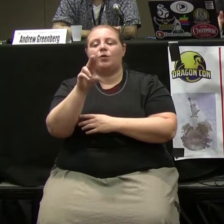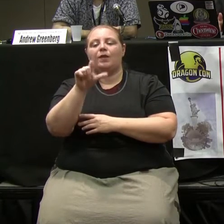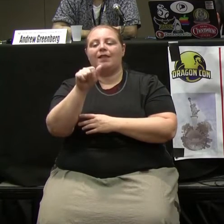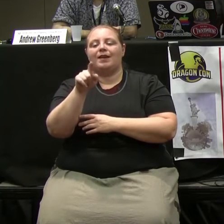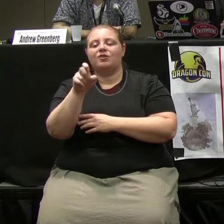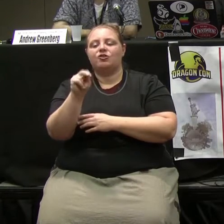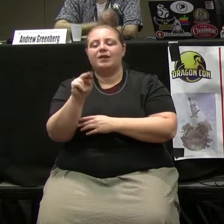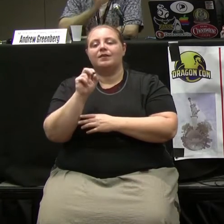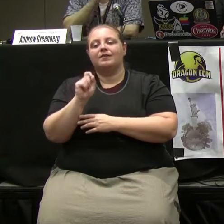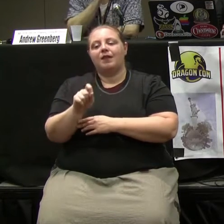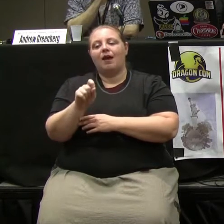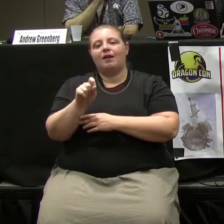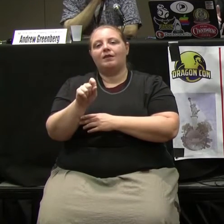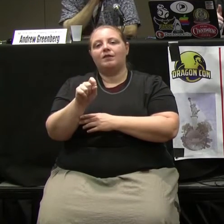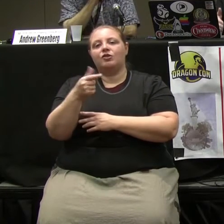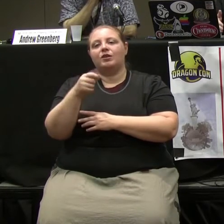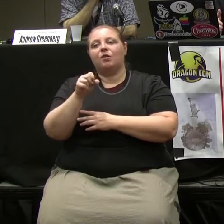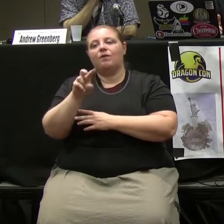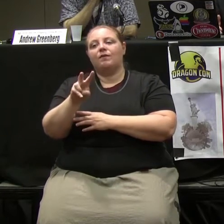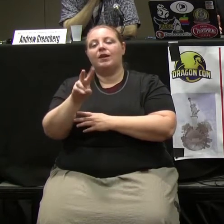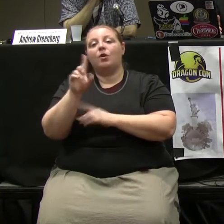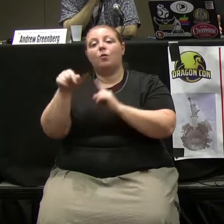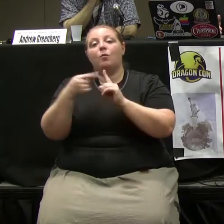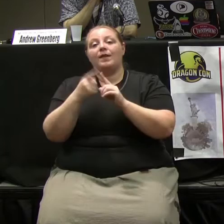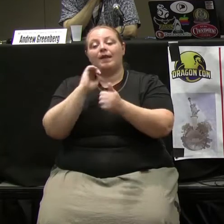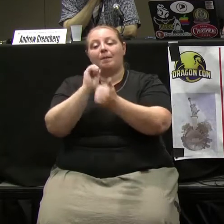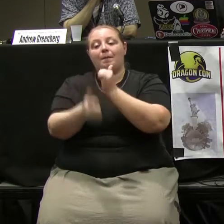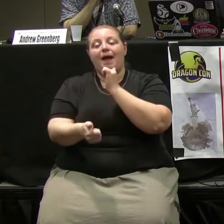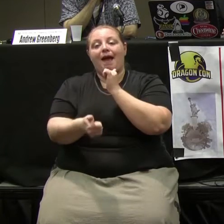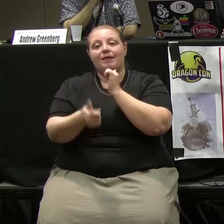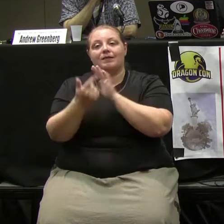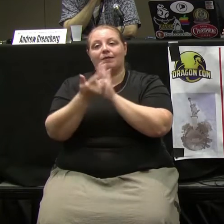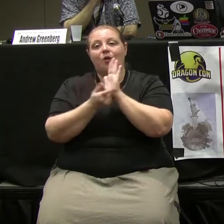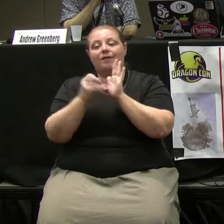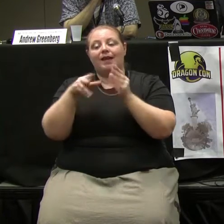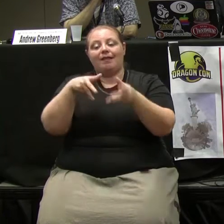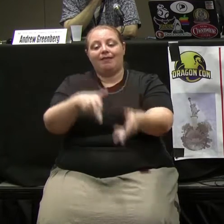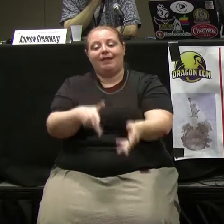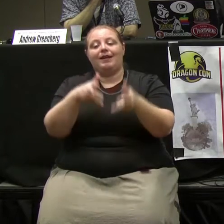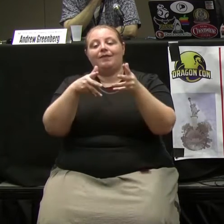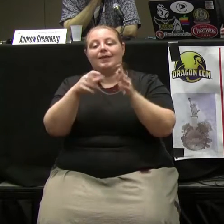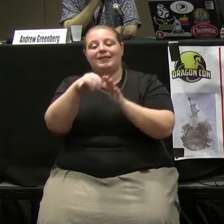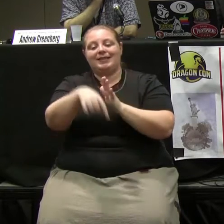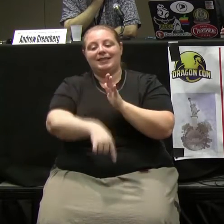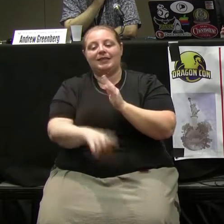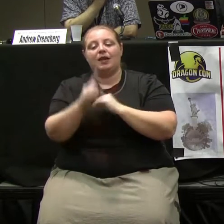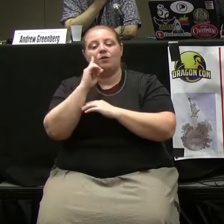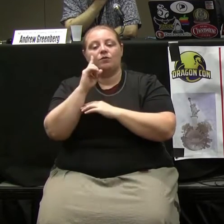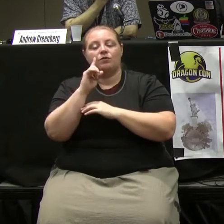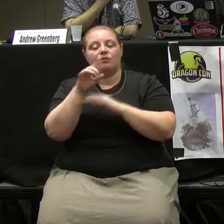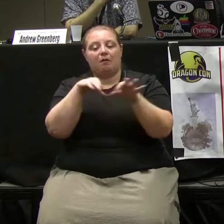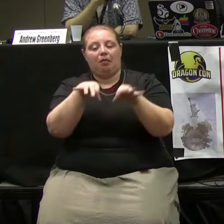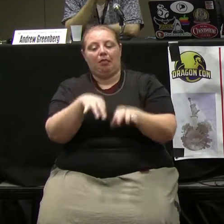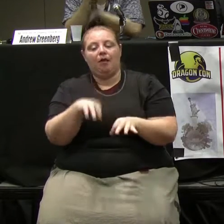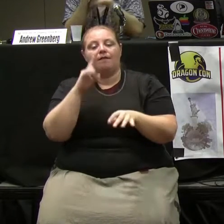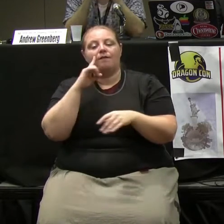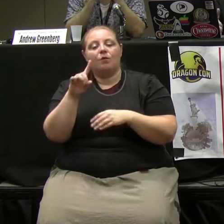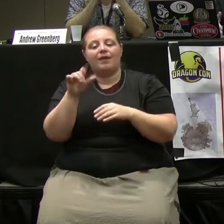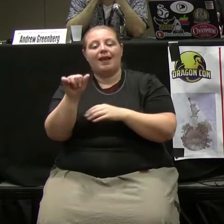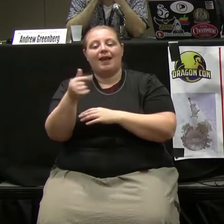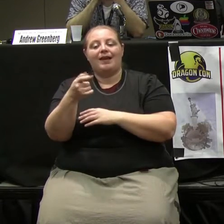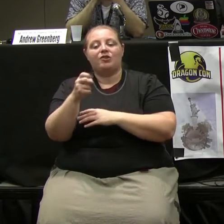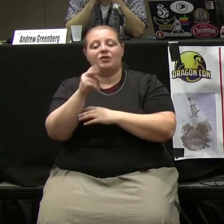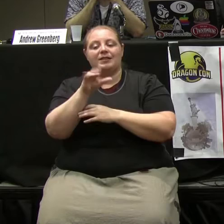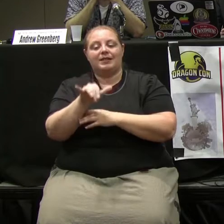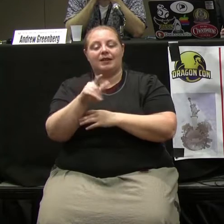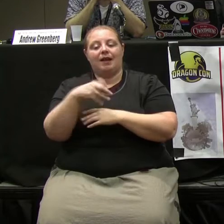when Congress passes a bill, they leave a lot of the details to the agencies. The agencies fill those out over